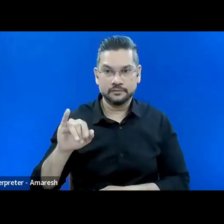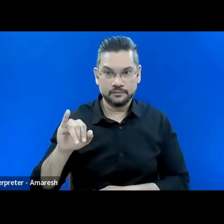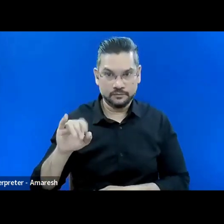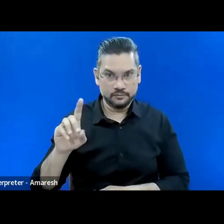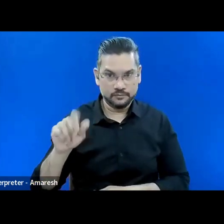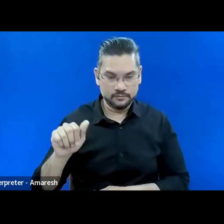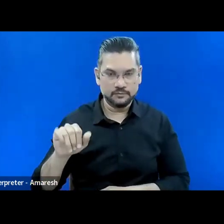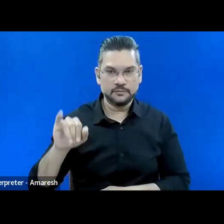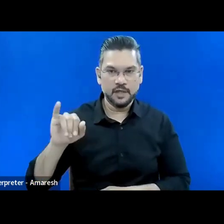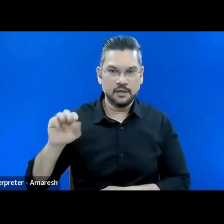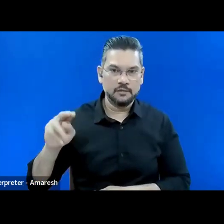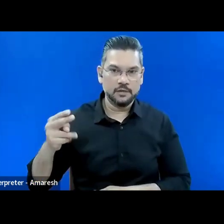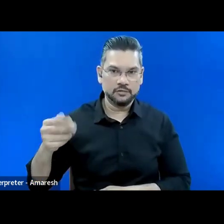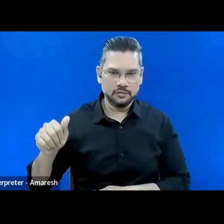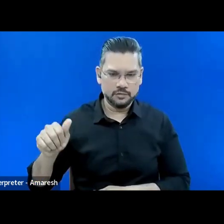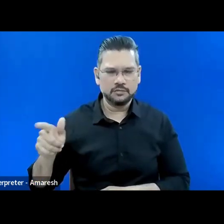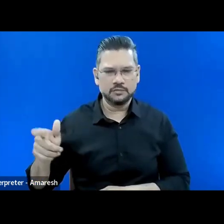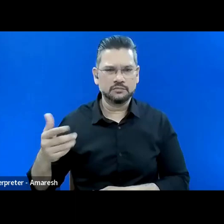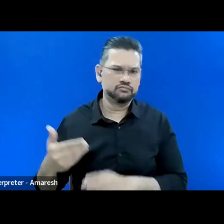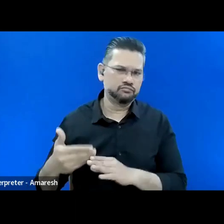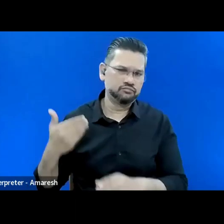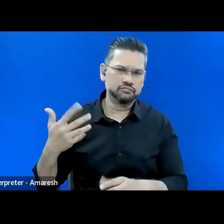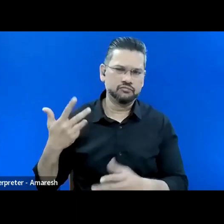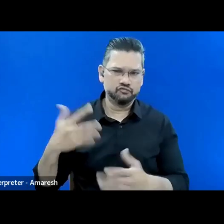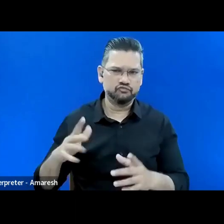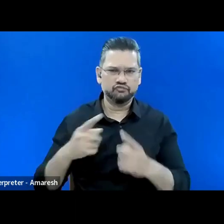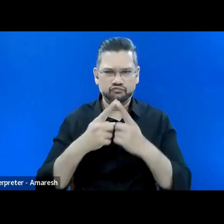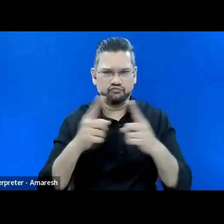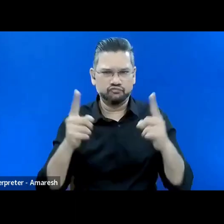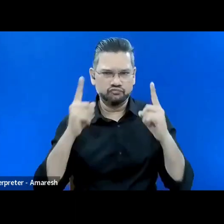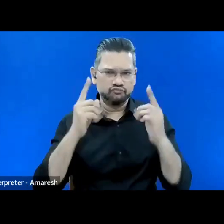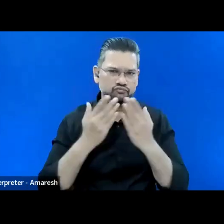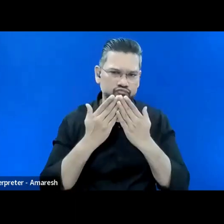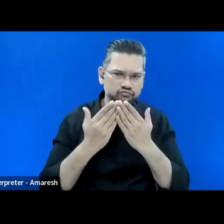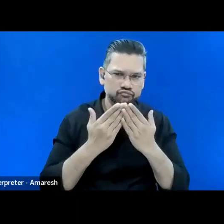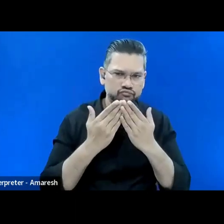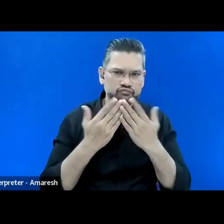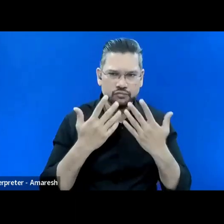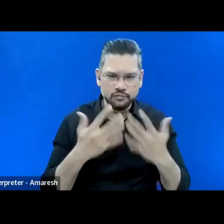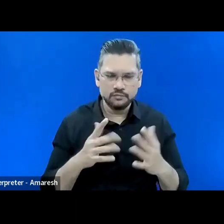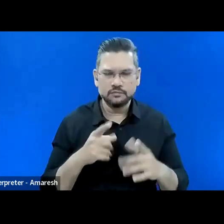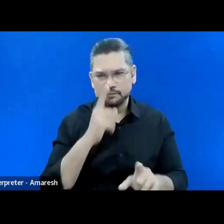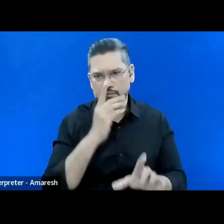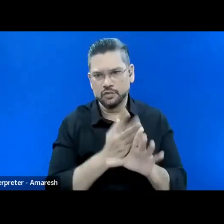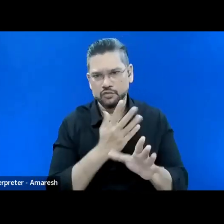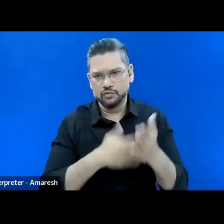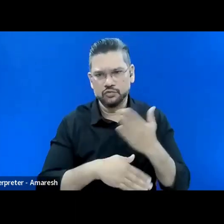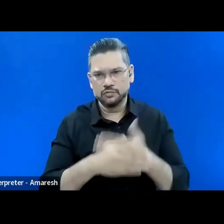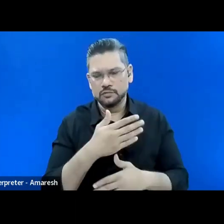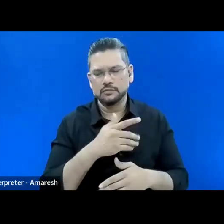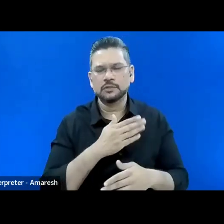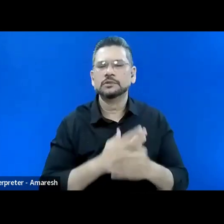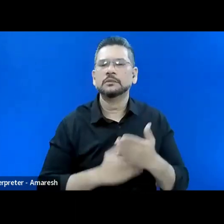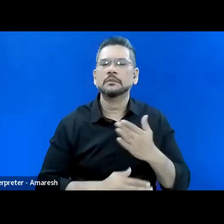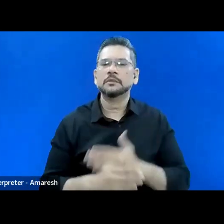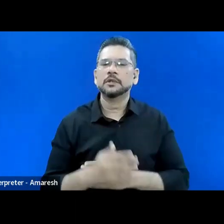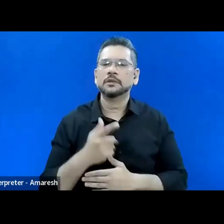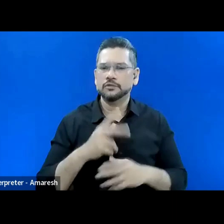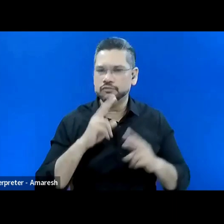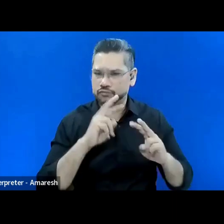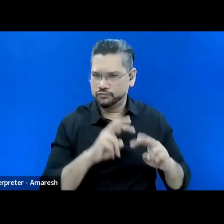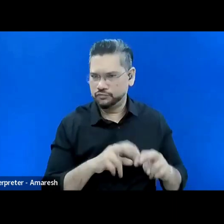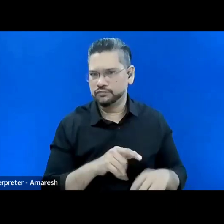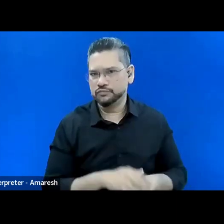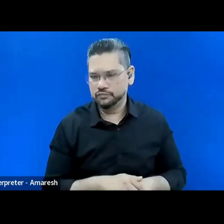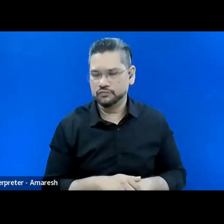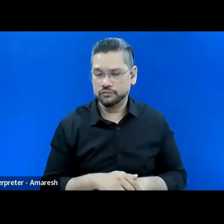graduate which focuses on psychosocial disability policy as her research area as well. And as part of IMHA, she is